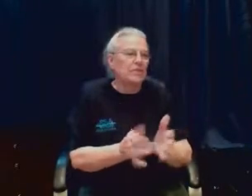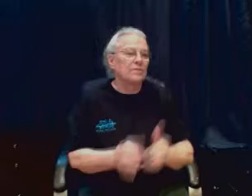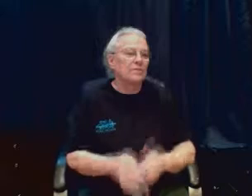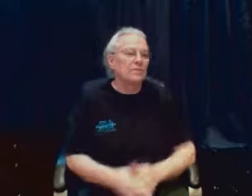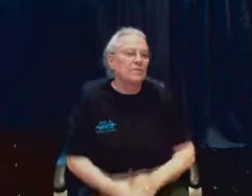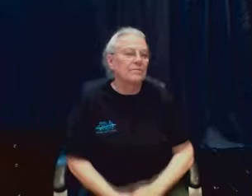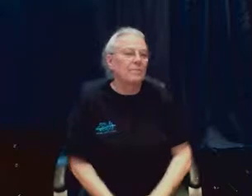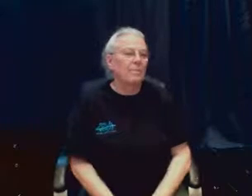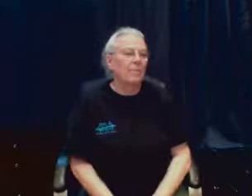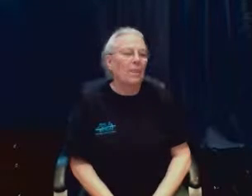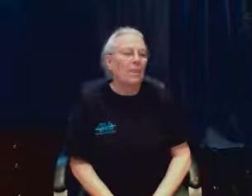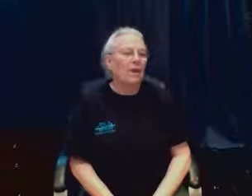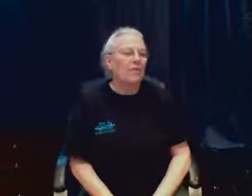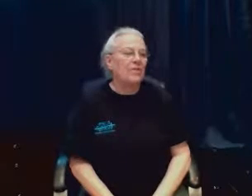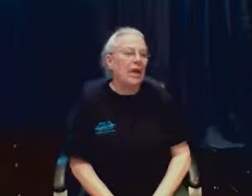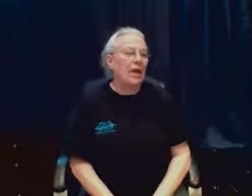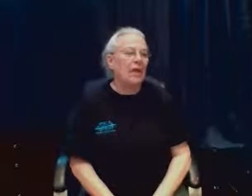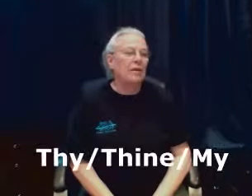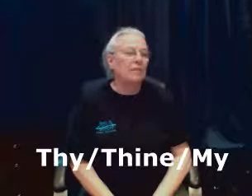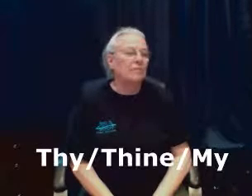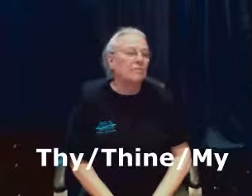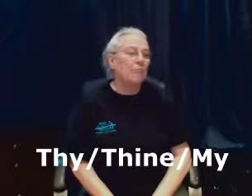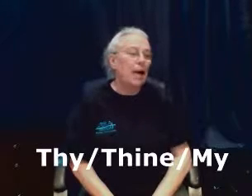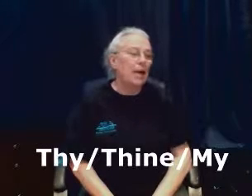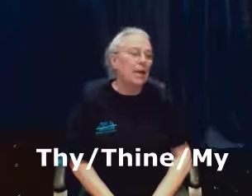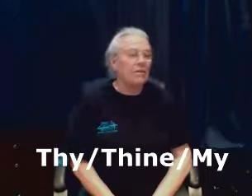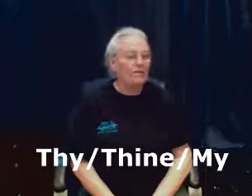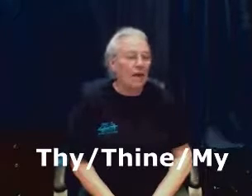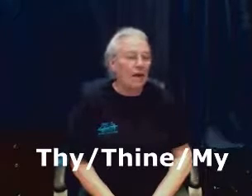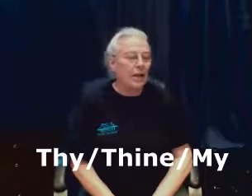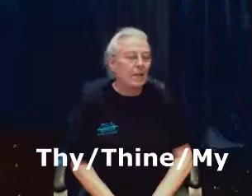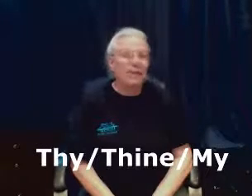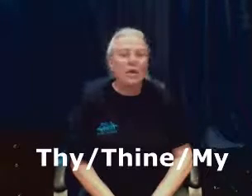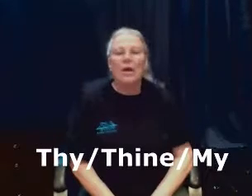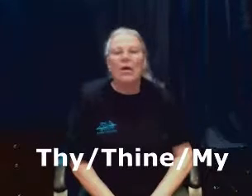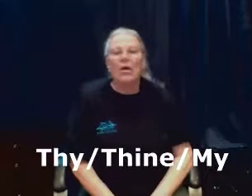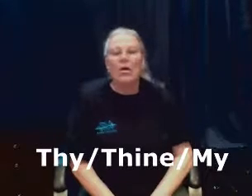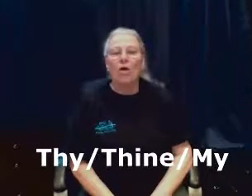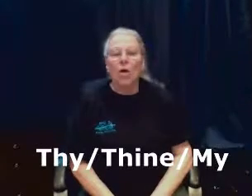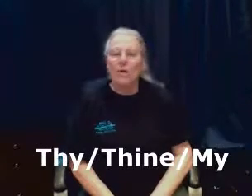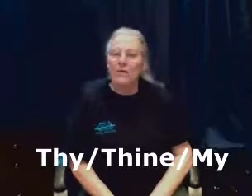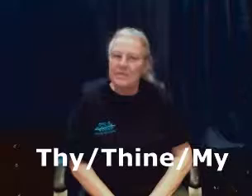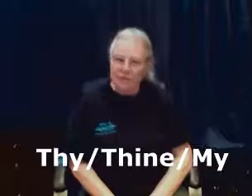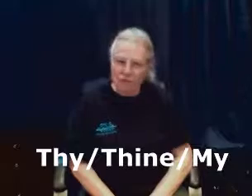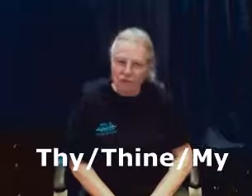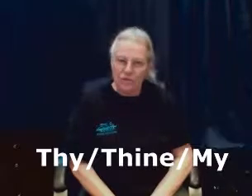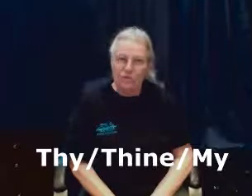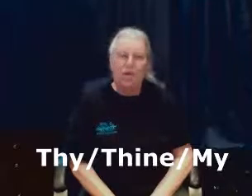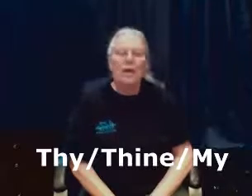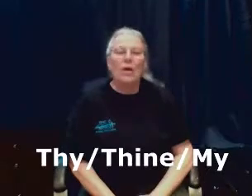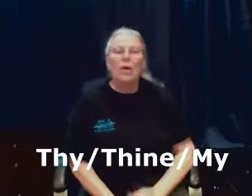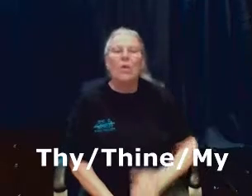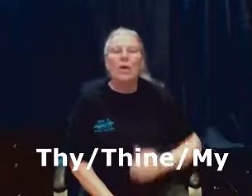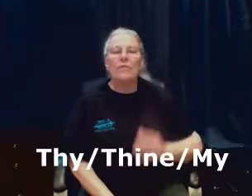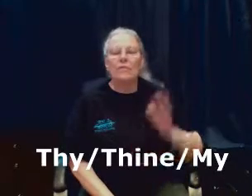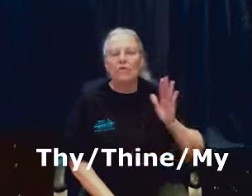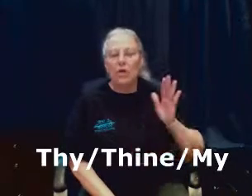Jesus. Thy, my, thine are all possession. Whenever you talk